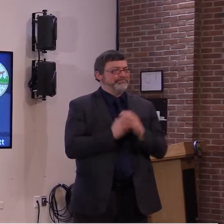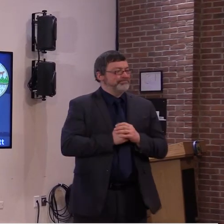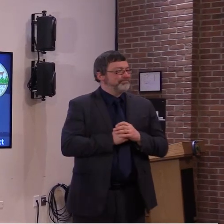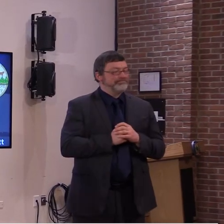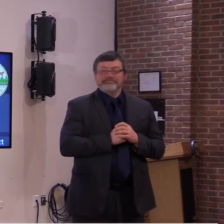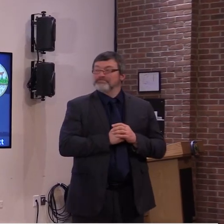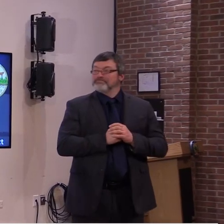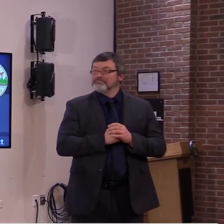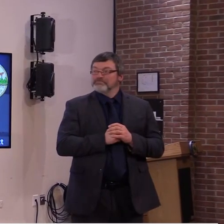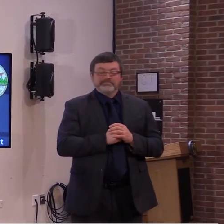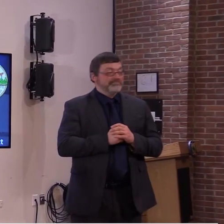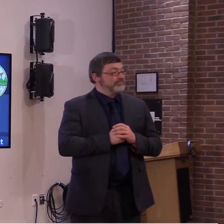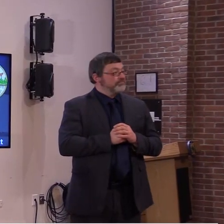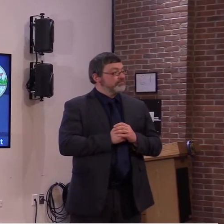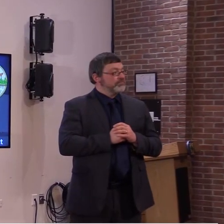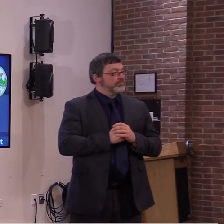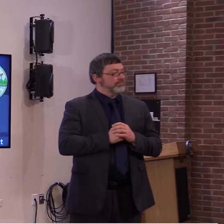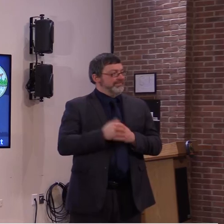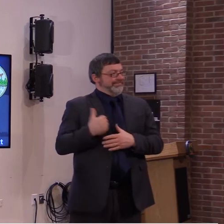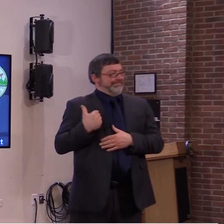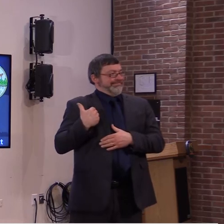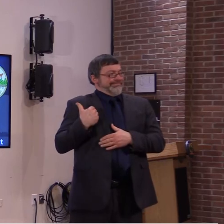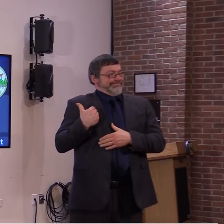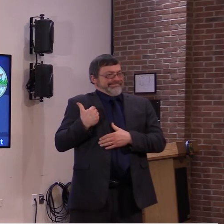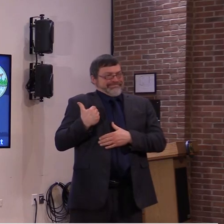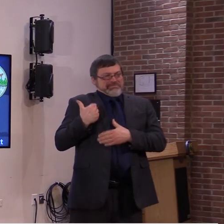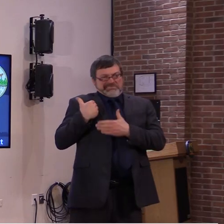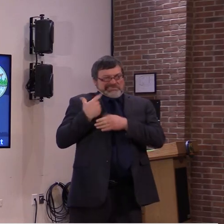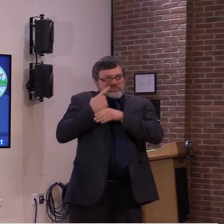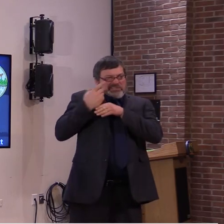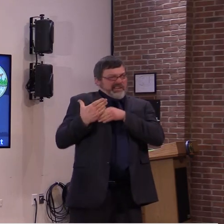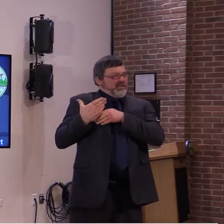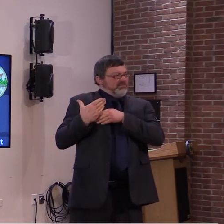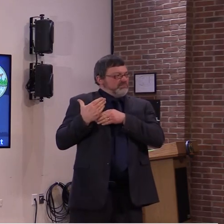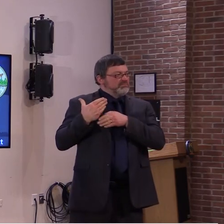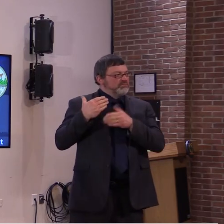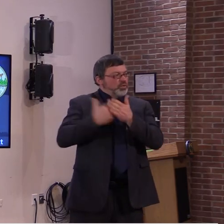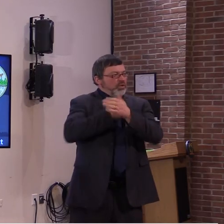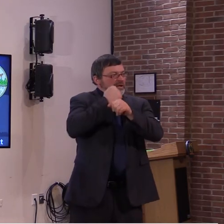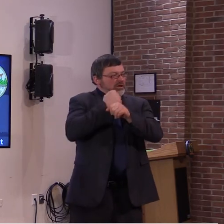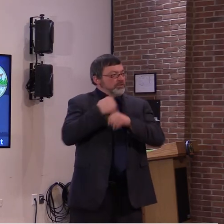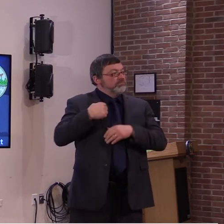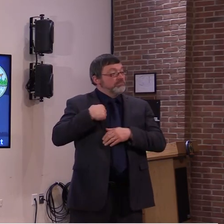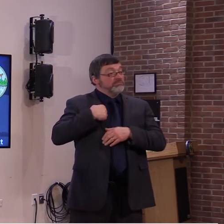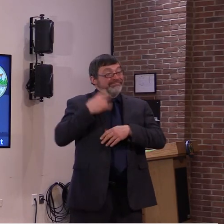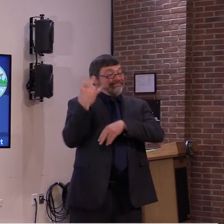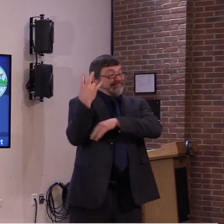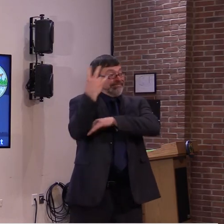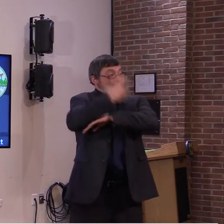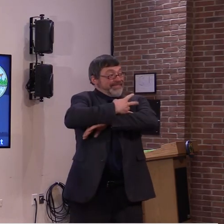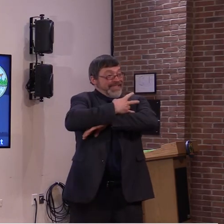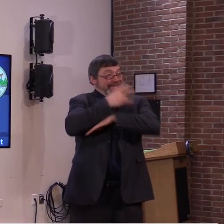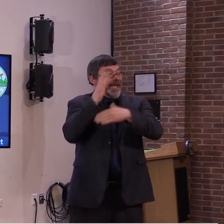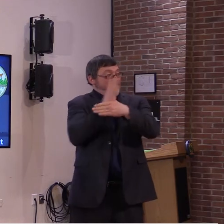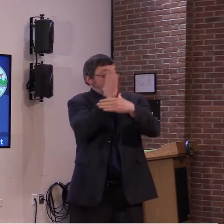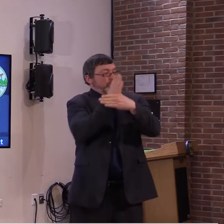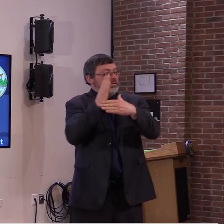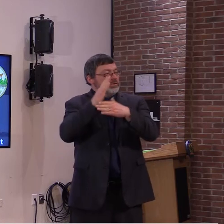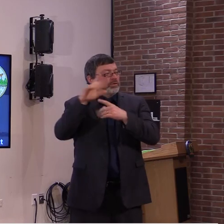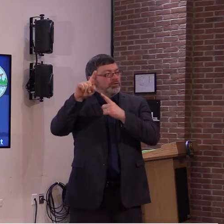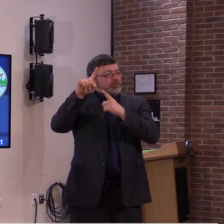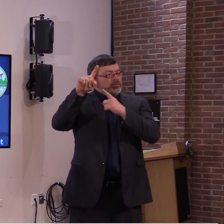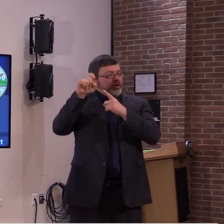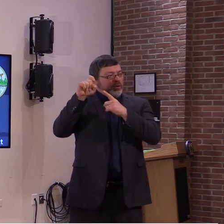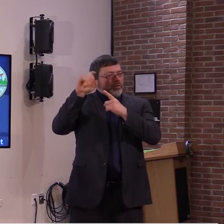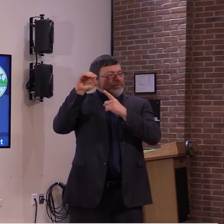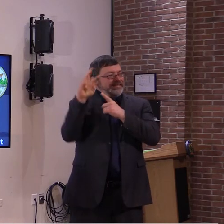Through the New Year's weekend, our 7-day case average was 106 cases. Last